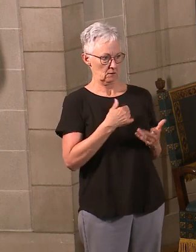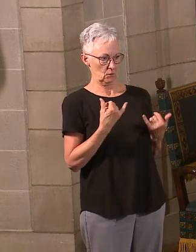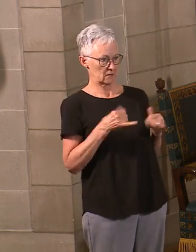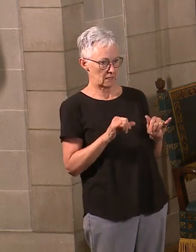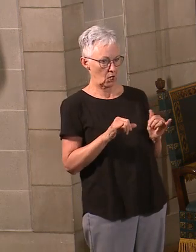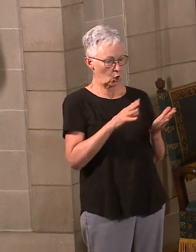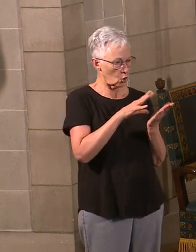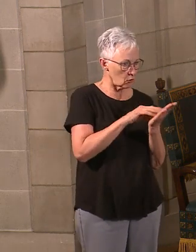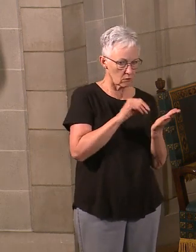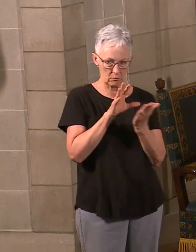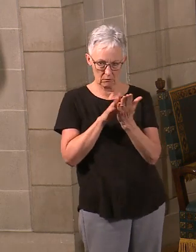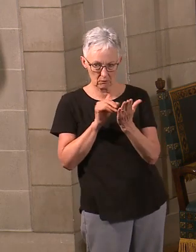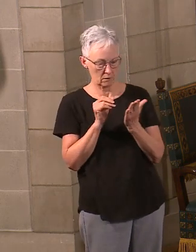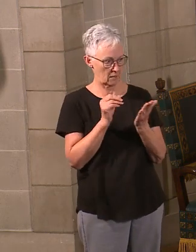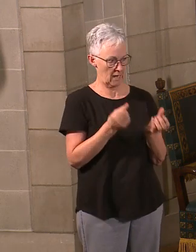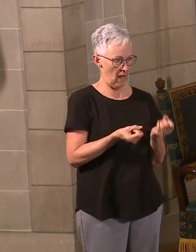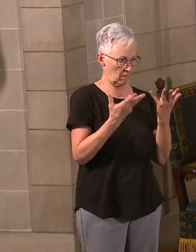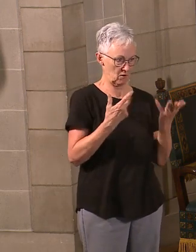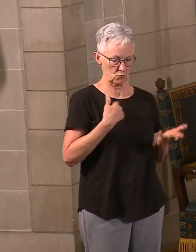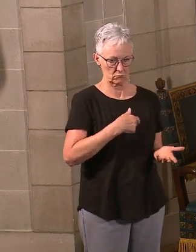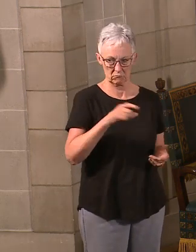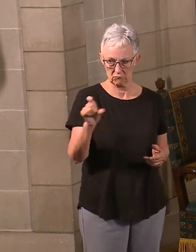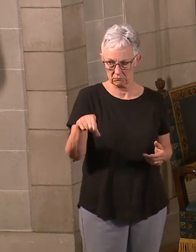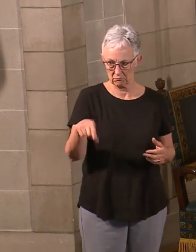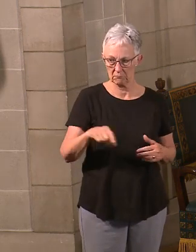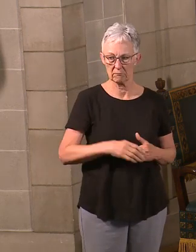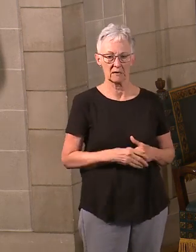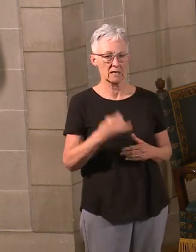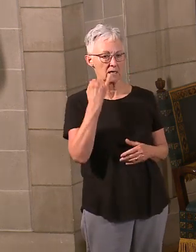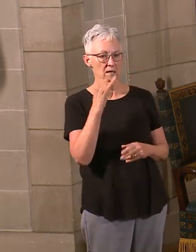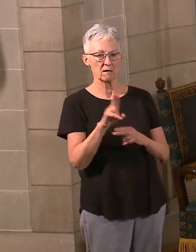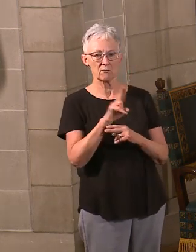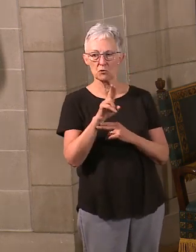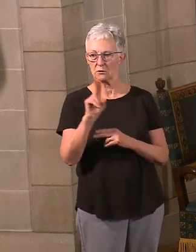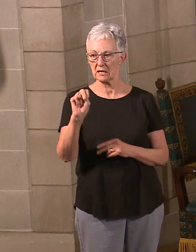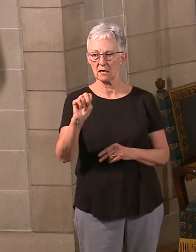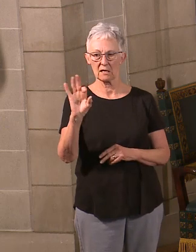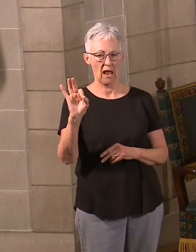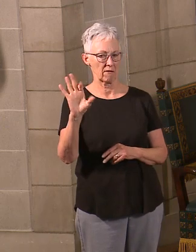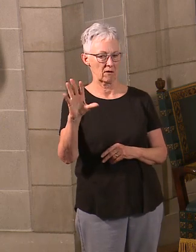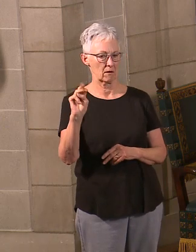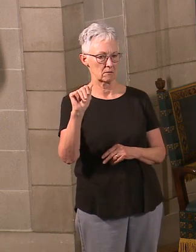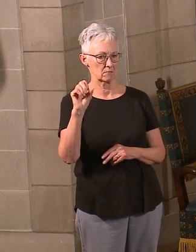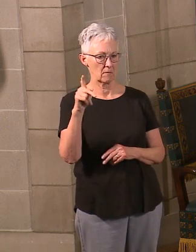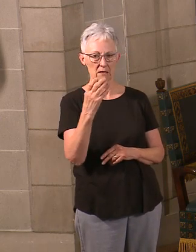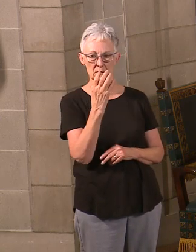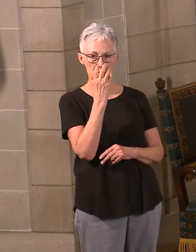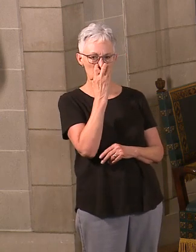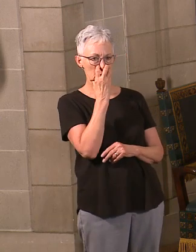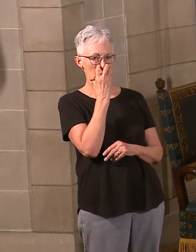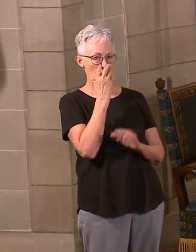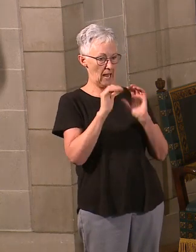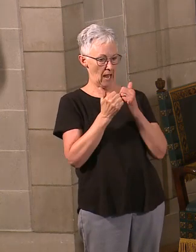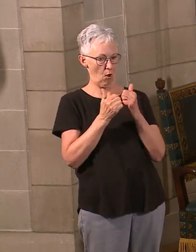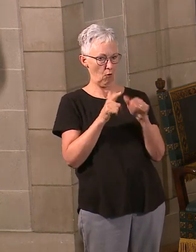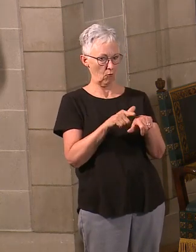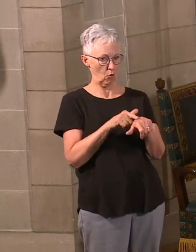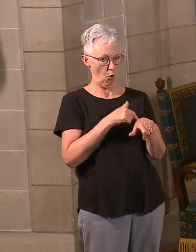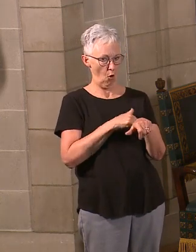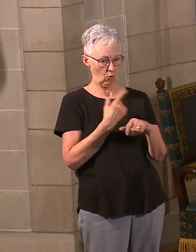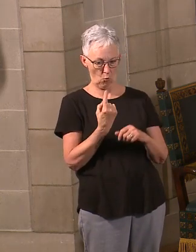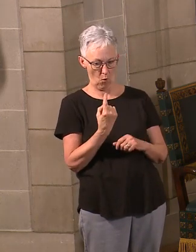this as well, because if you use N95 masks or surgical masks, how long will they last? So as we get real experience